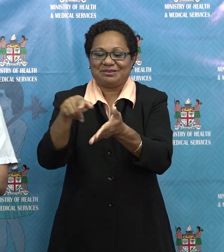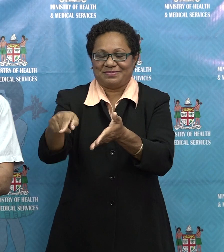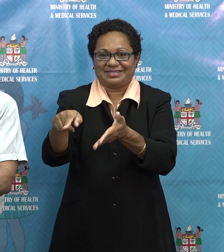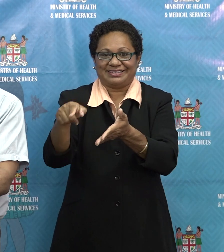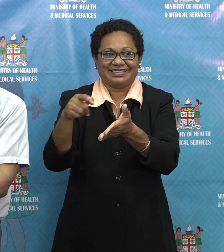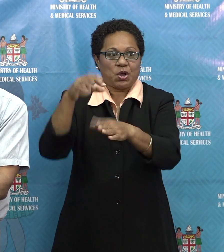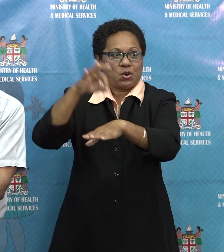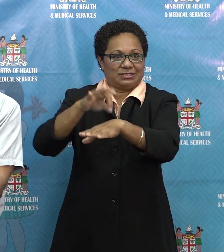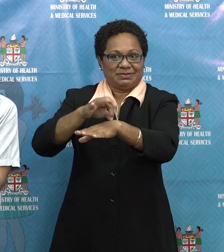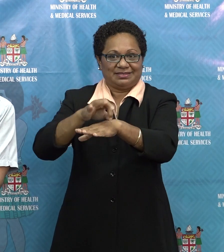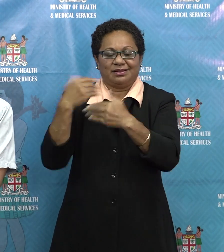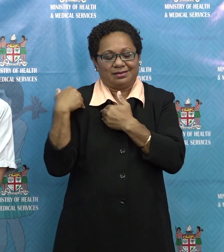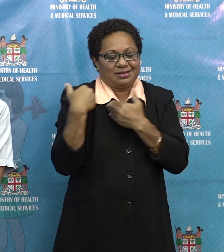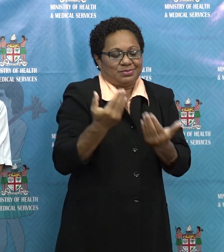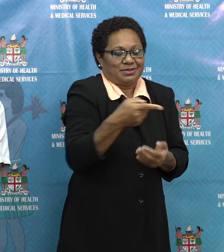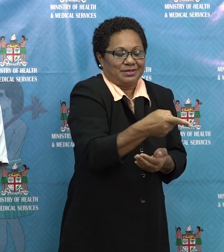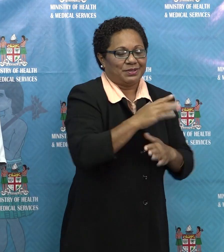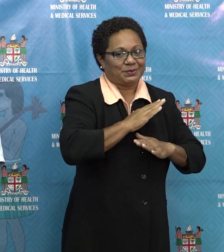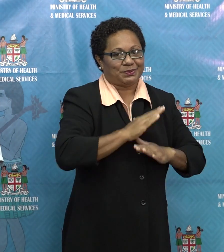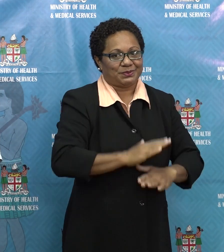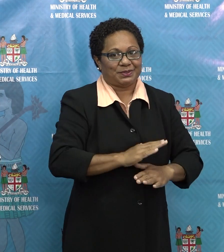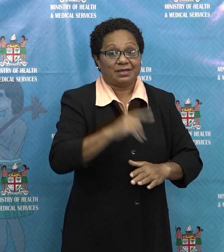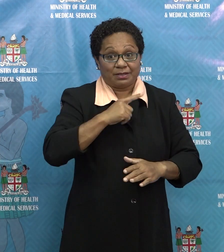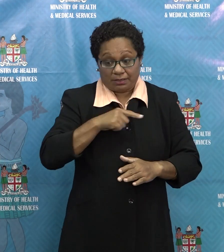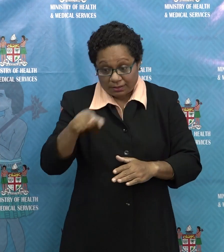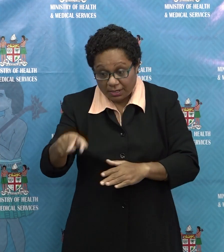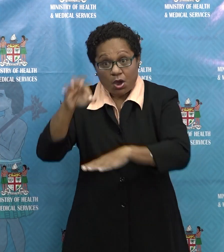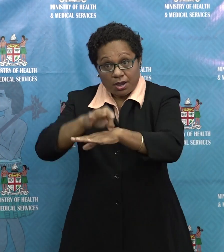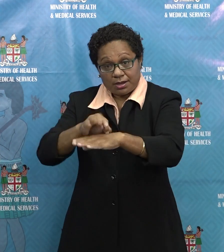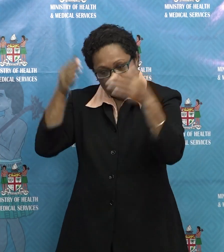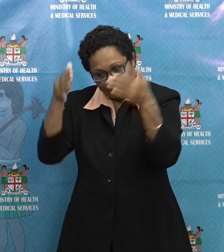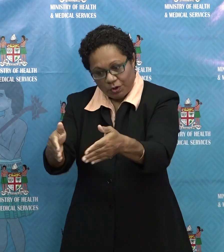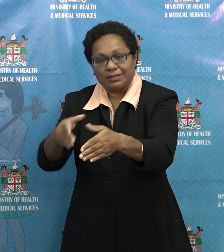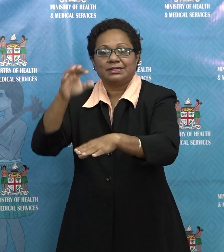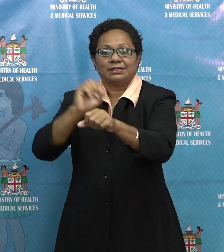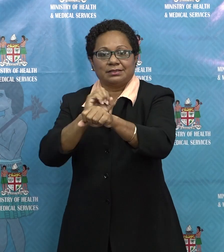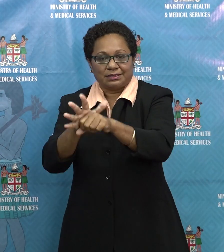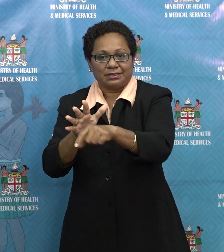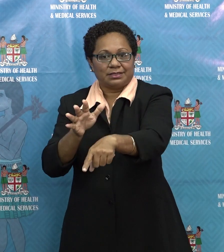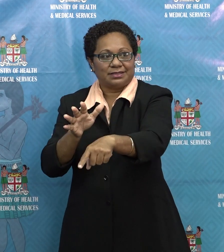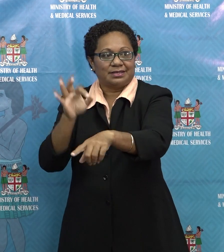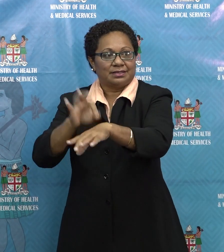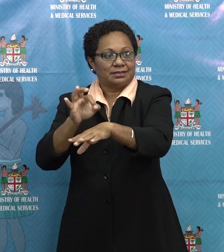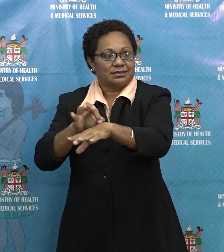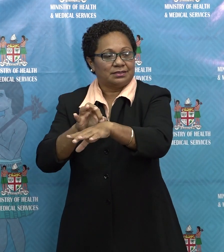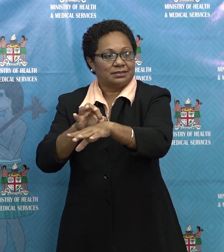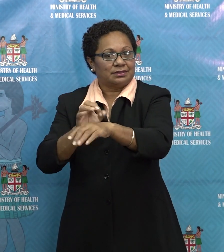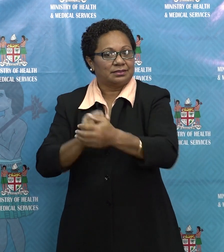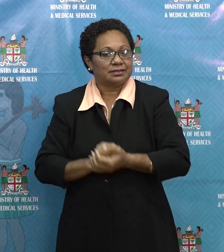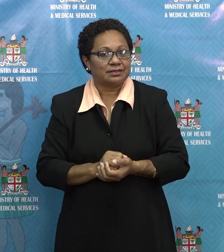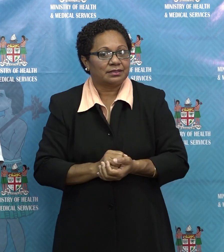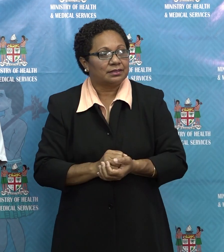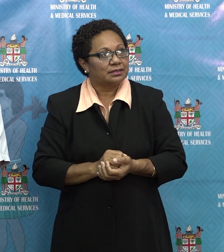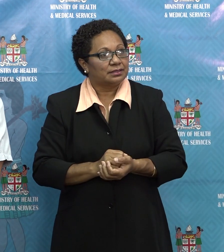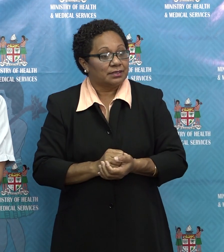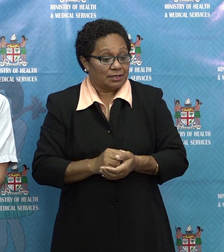designated for the care of COVID patients. The field hospital treats the cases the hospitals would